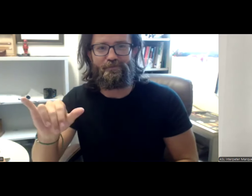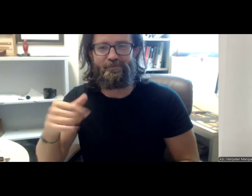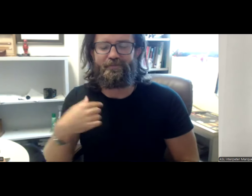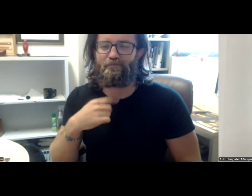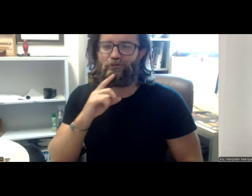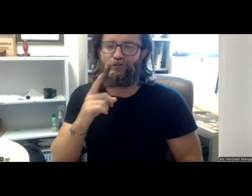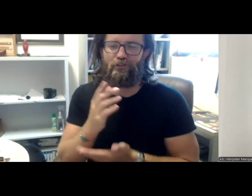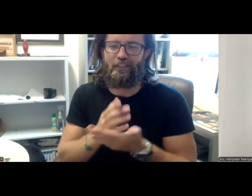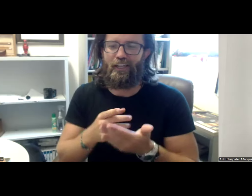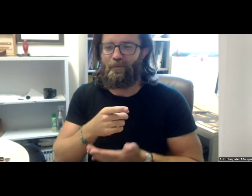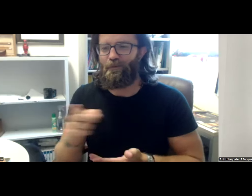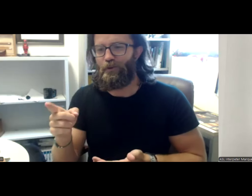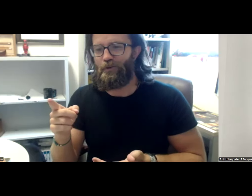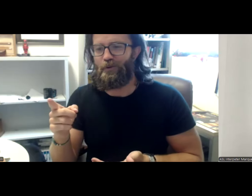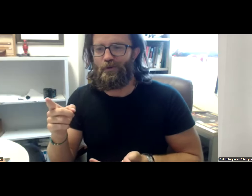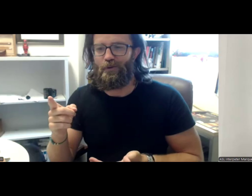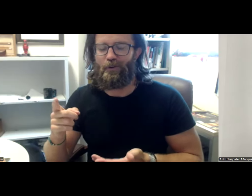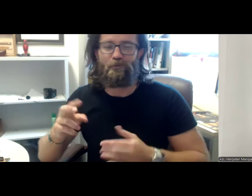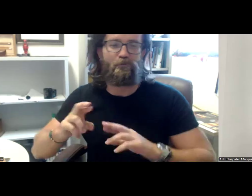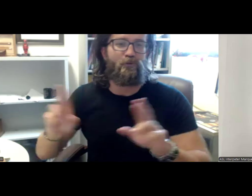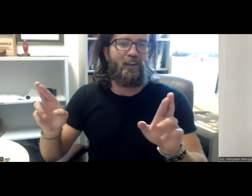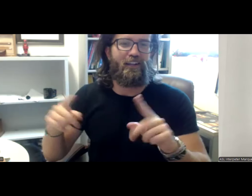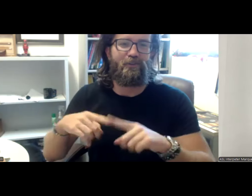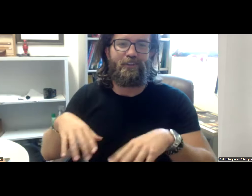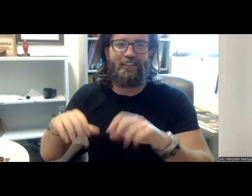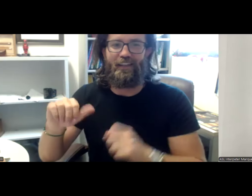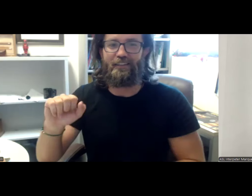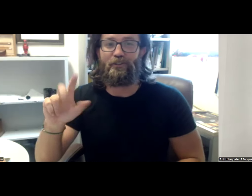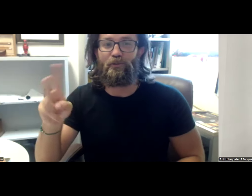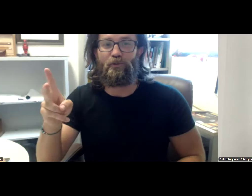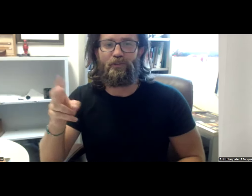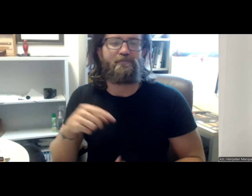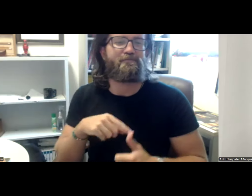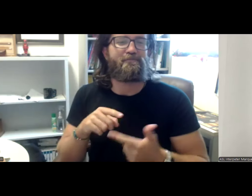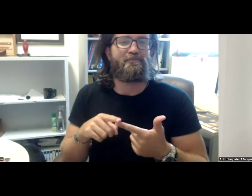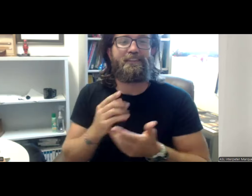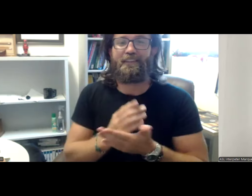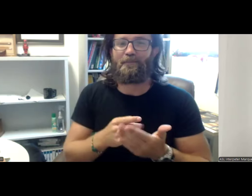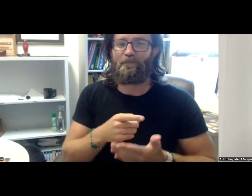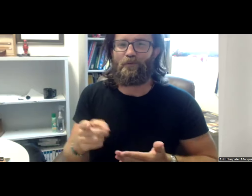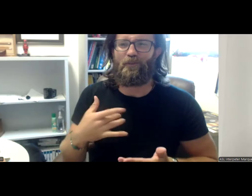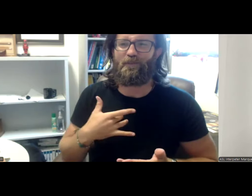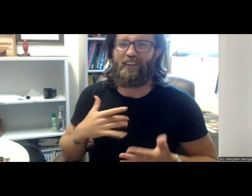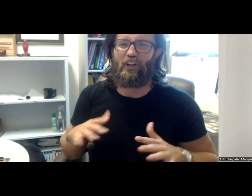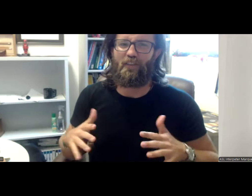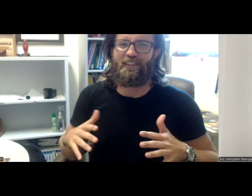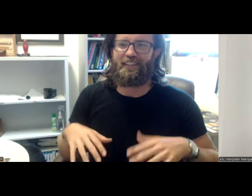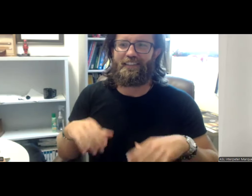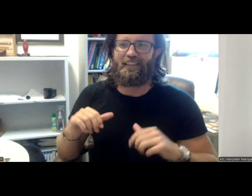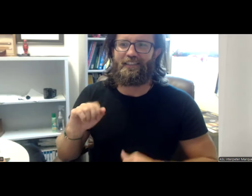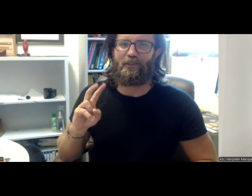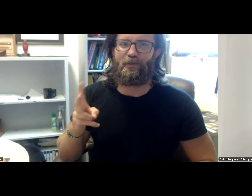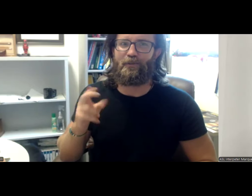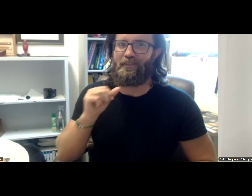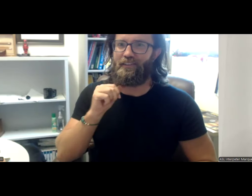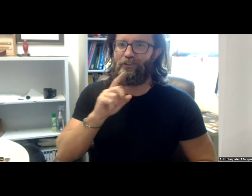I hope that you're excited as well. I'm sure some of you are, ready to take ASL 2, and some of you